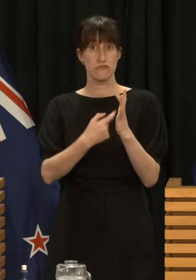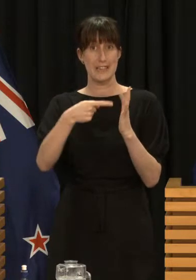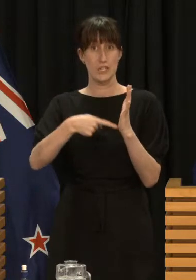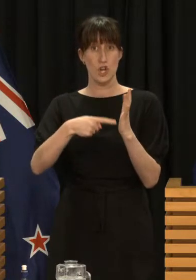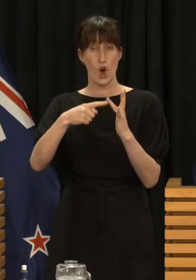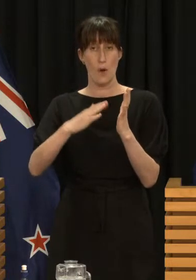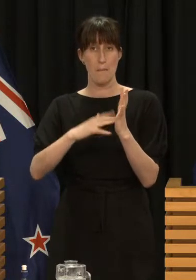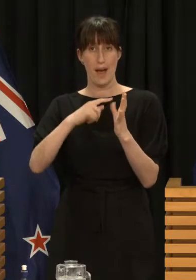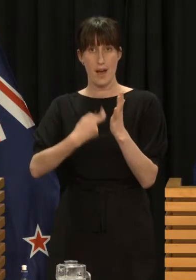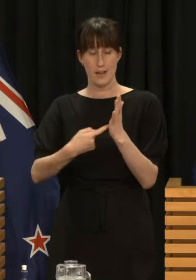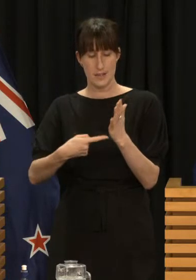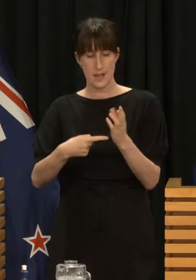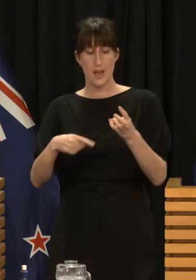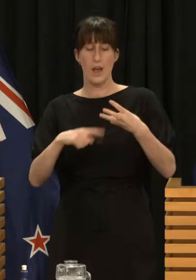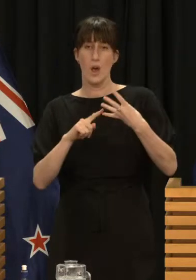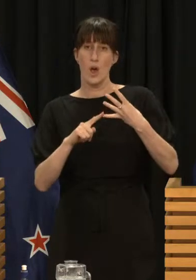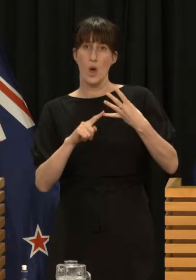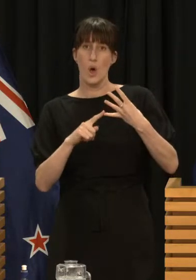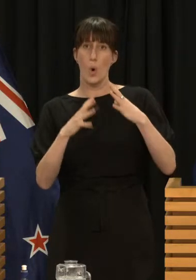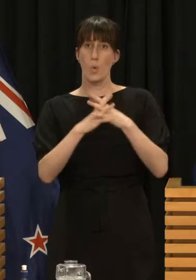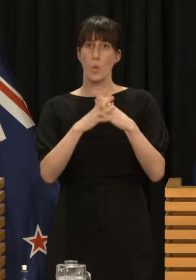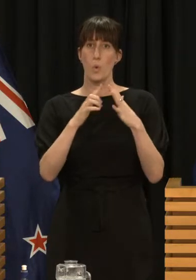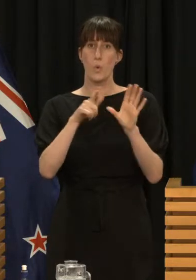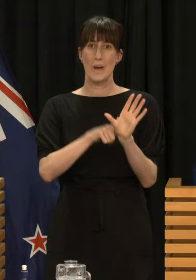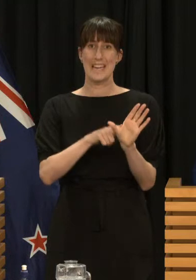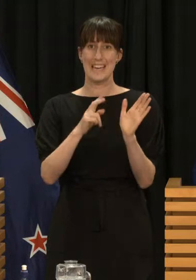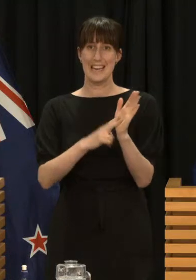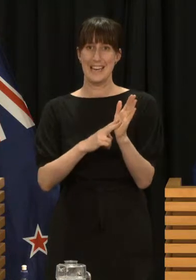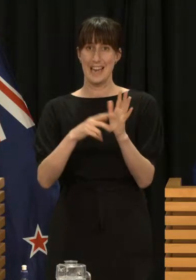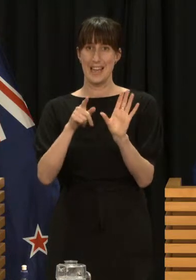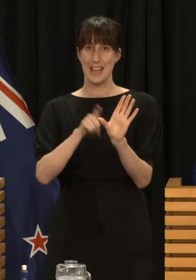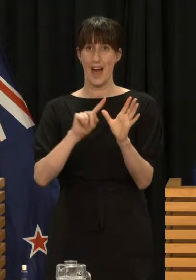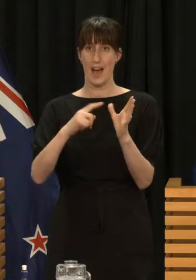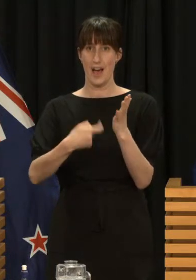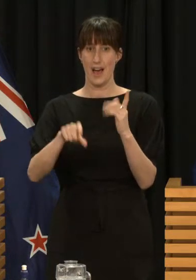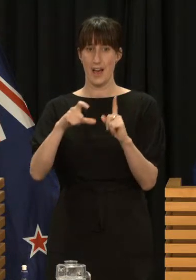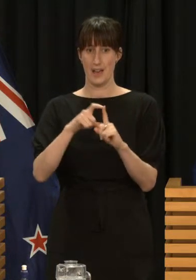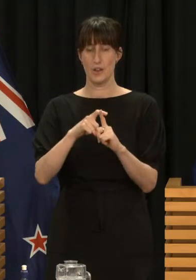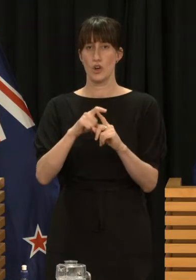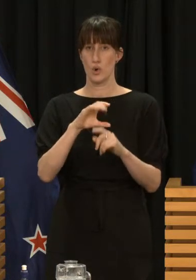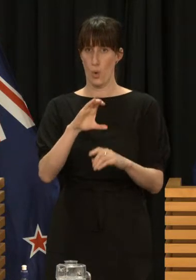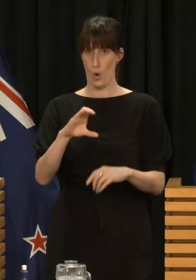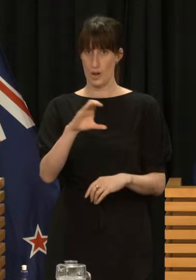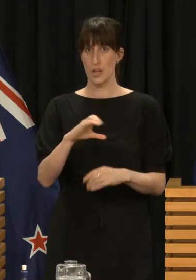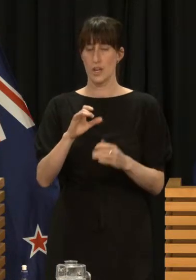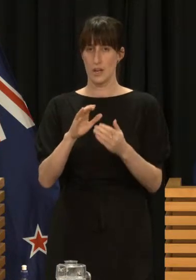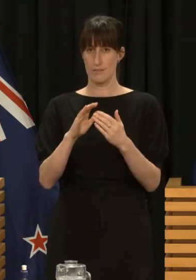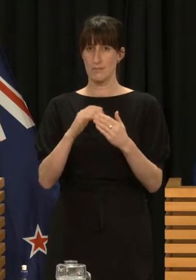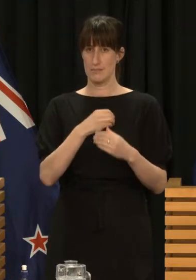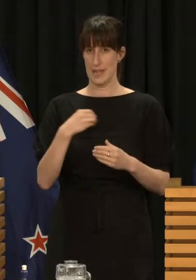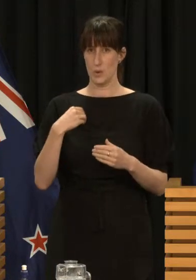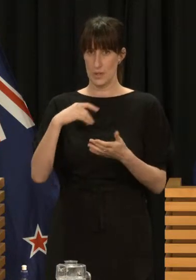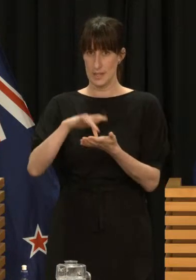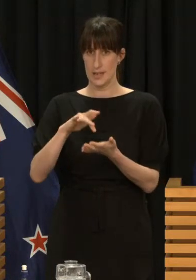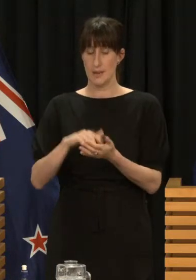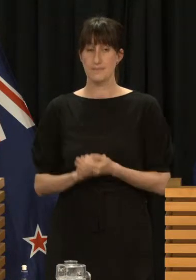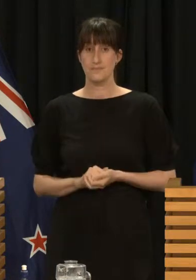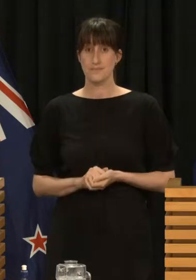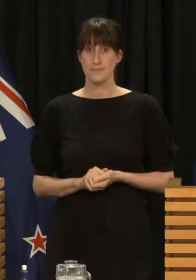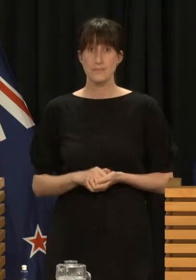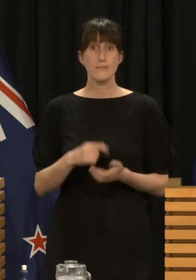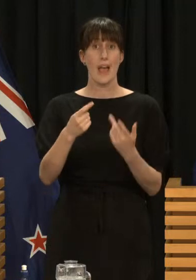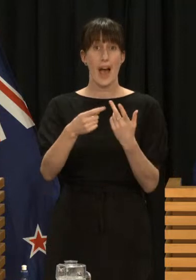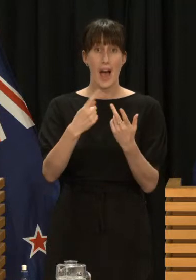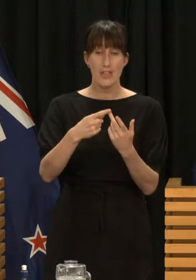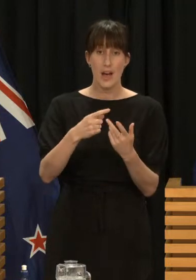Wynyard Quarter Car Park Community Testing Centre. Existing community testing centres and GP clinics around the